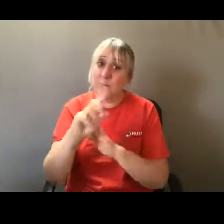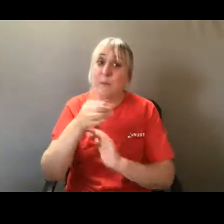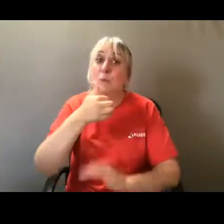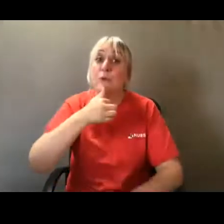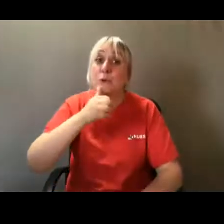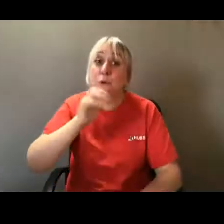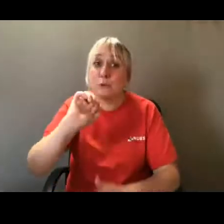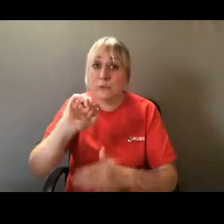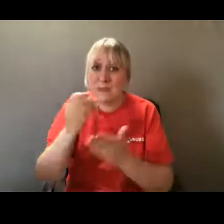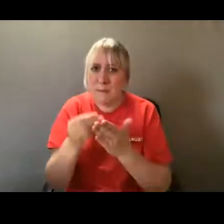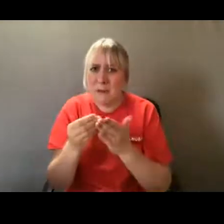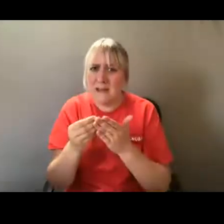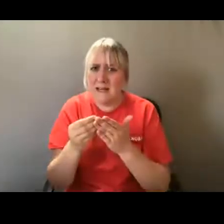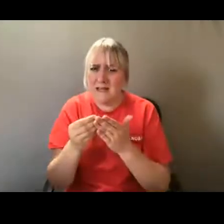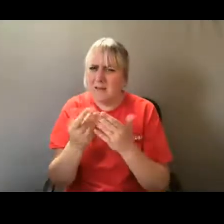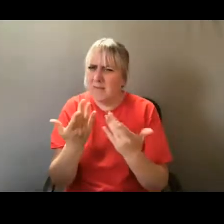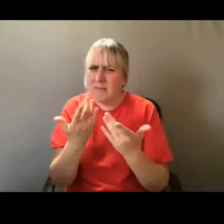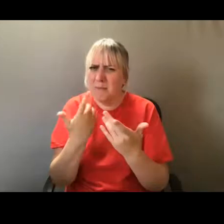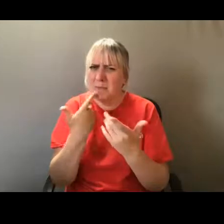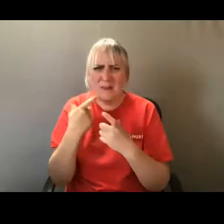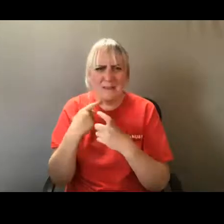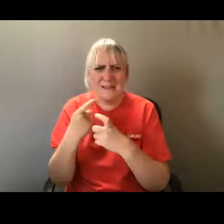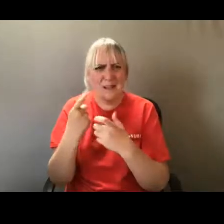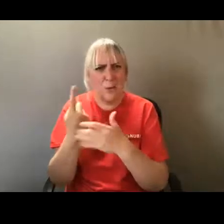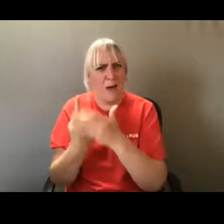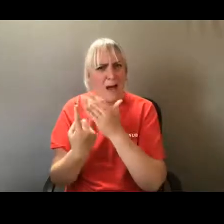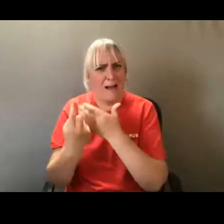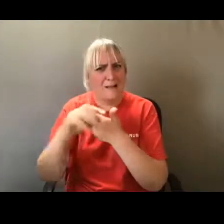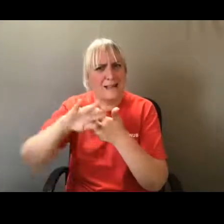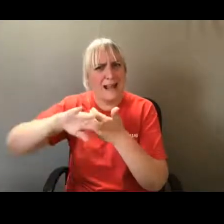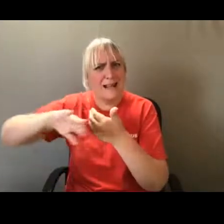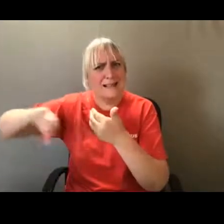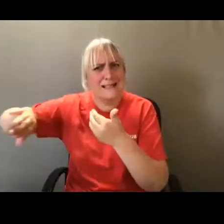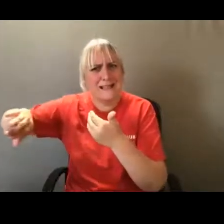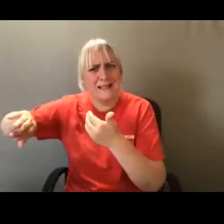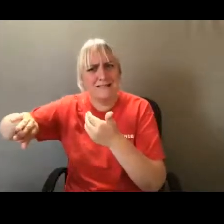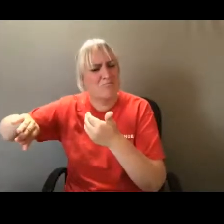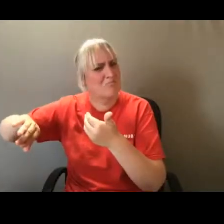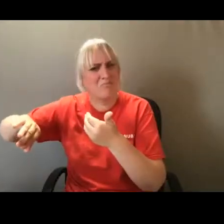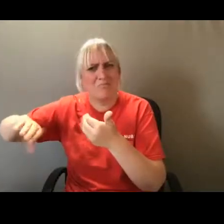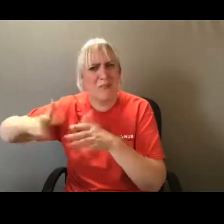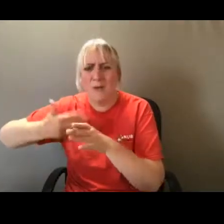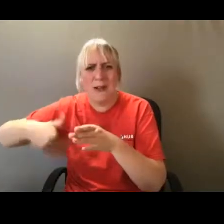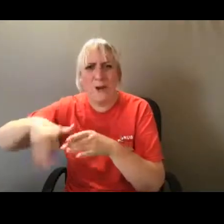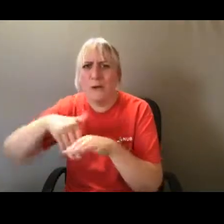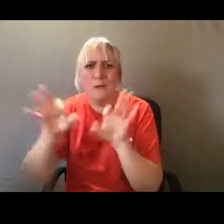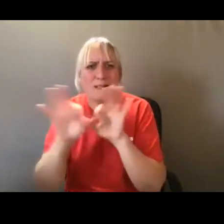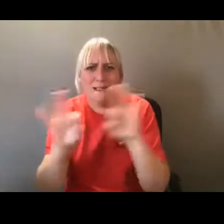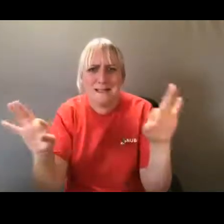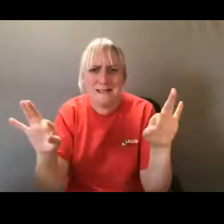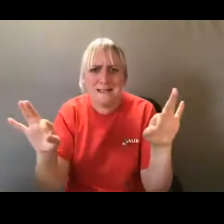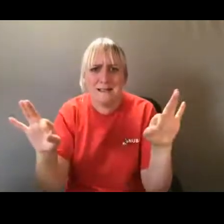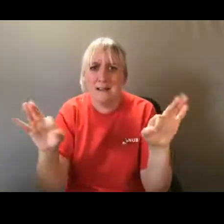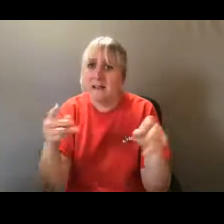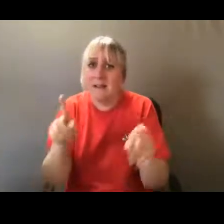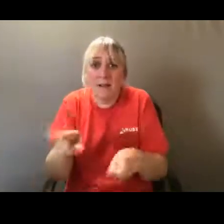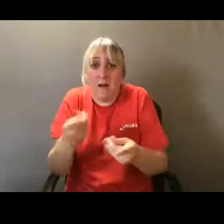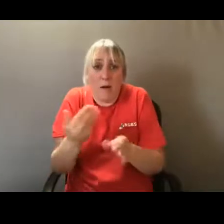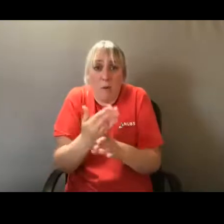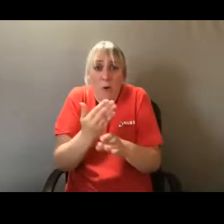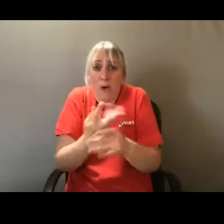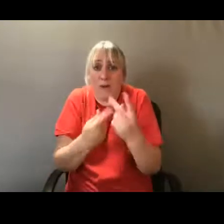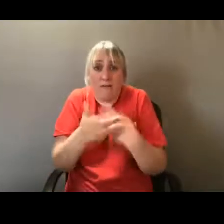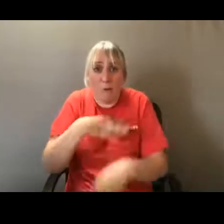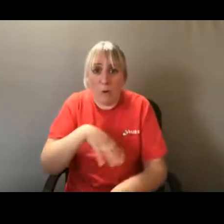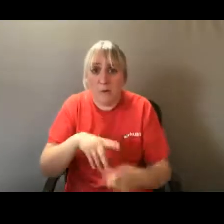stay isolated, separate from society, not included. Not able to work if they want to work, not